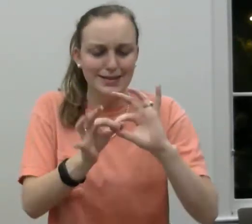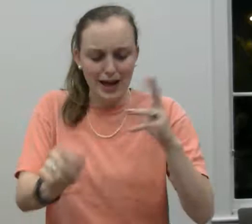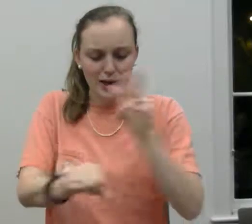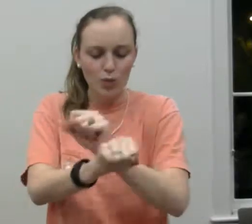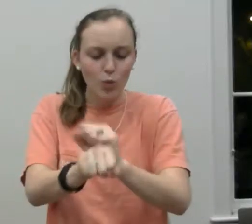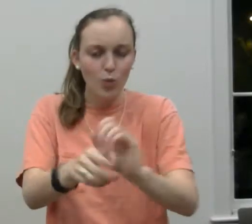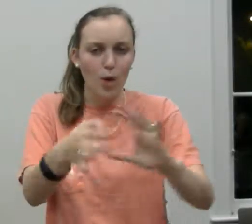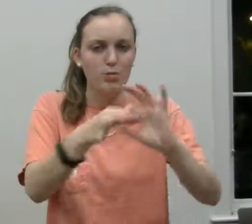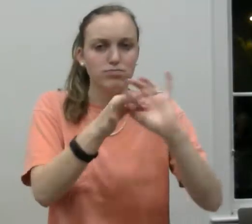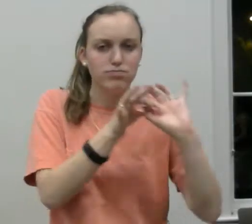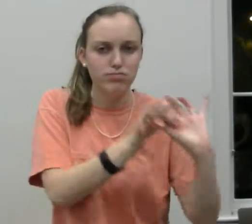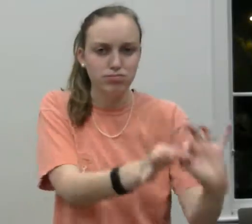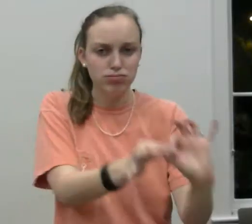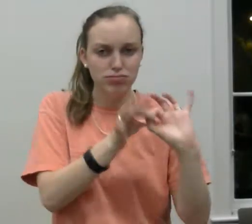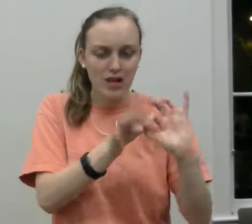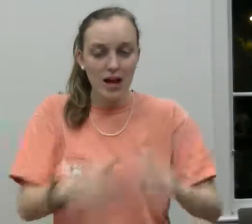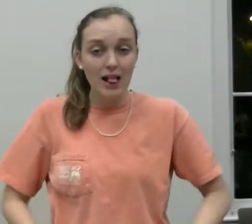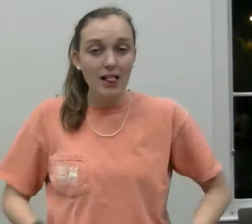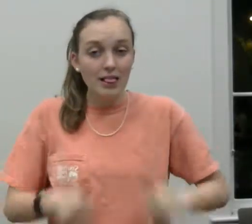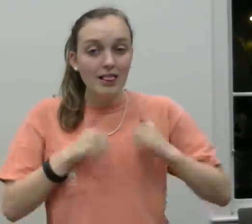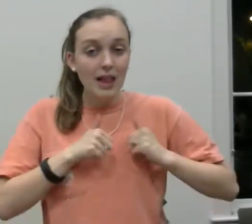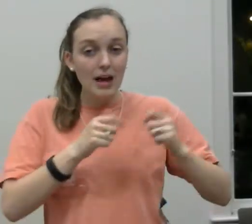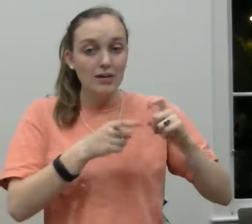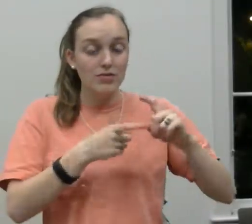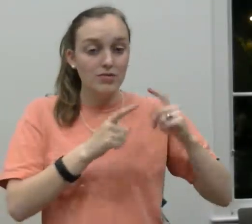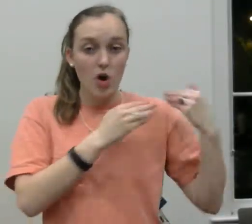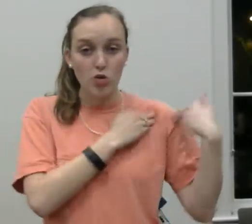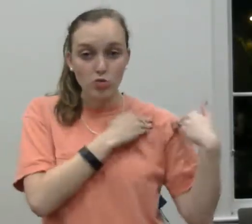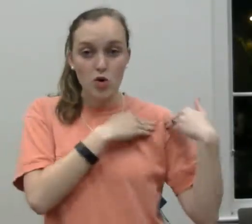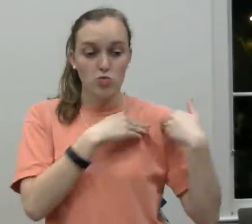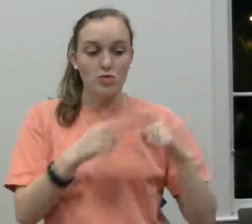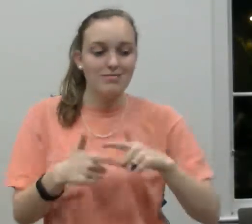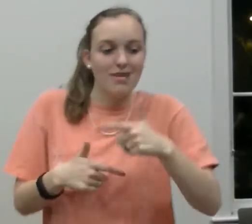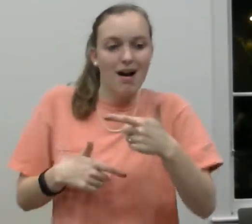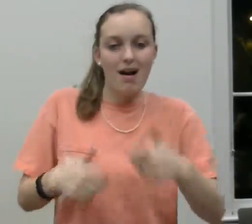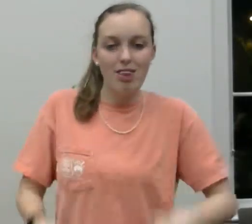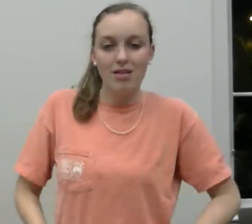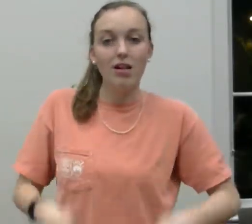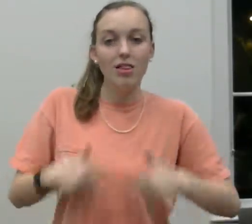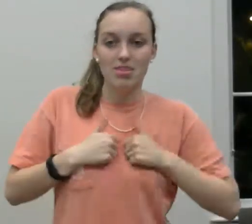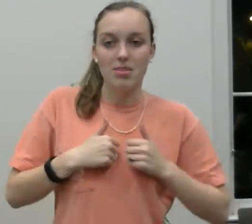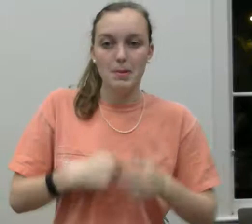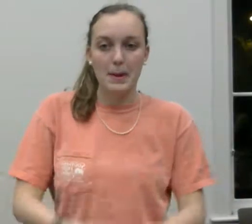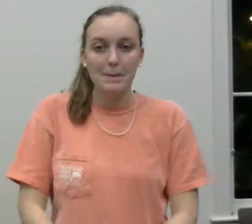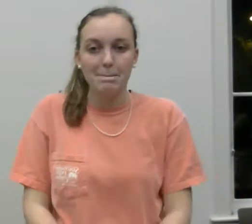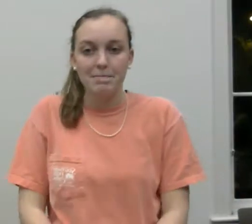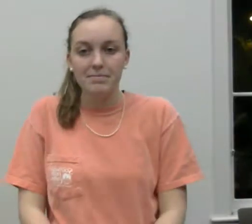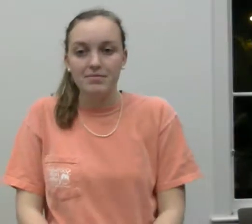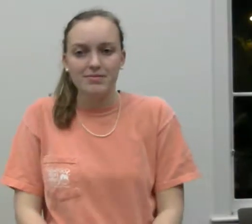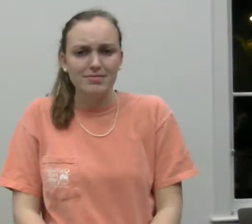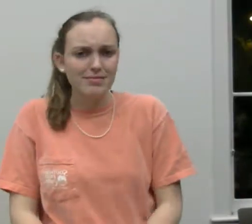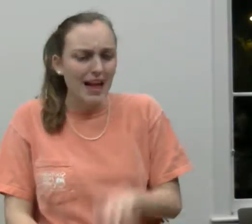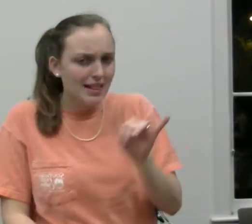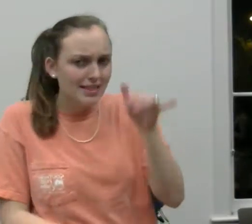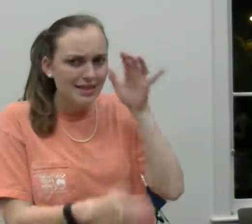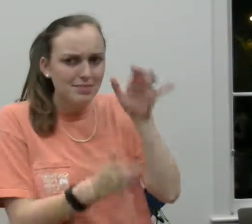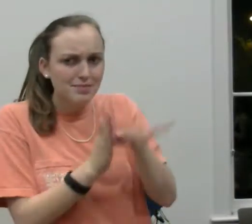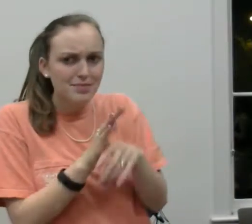requires other life. That's just how it works, and that's how ecology and environmental science are going to work. This picture goes to look at recycling because it also includes